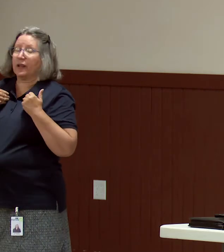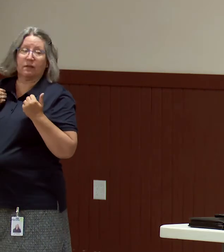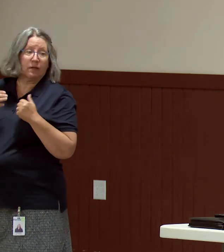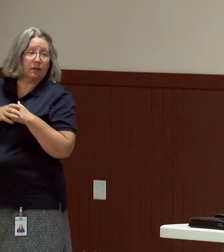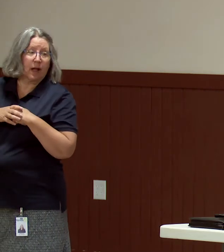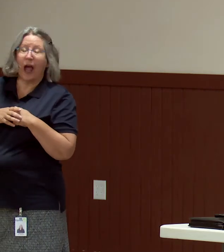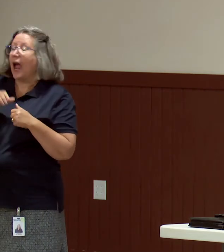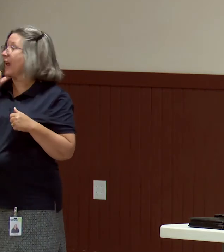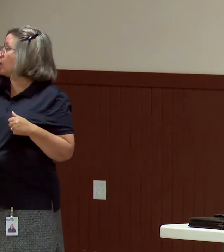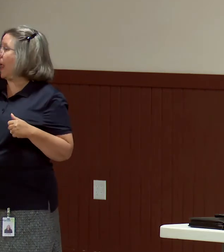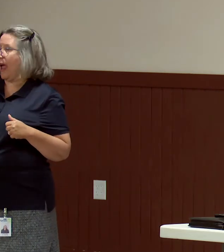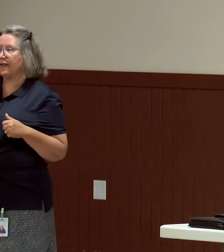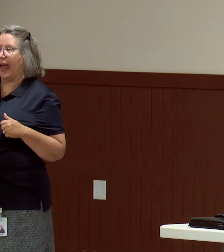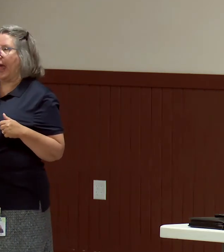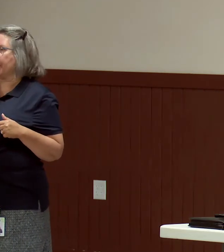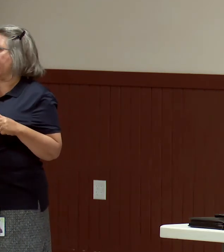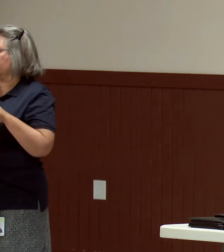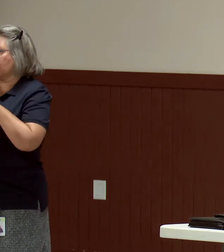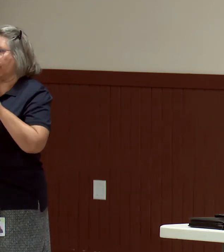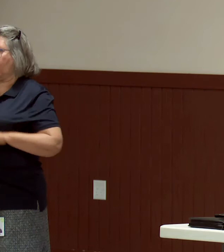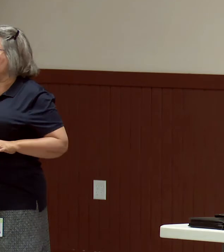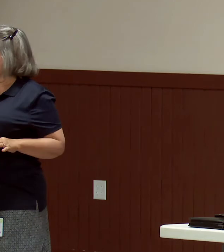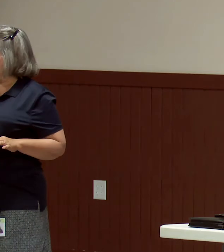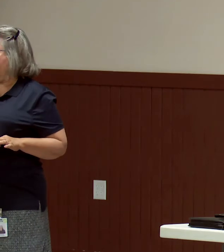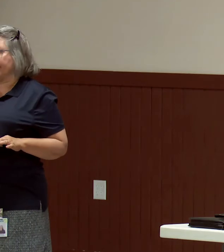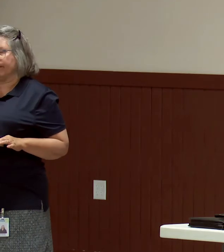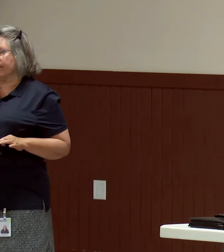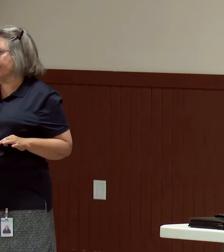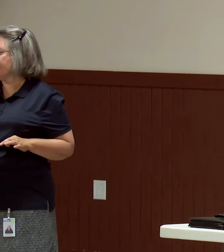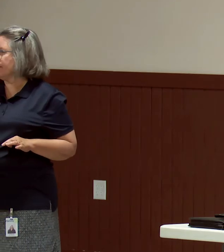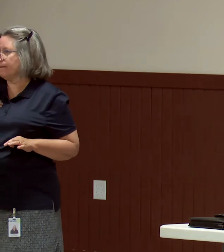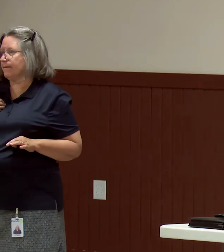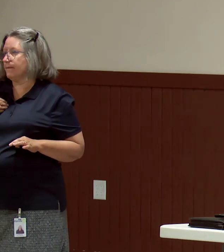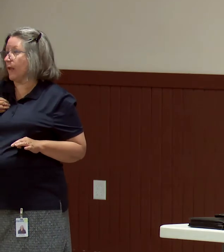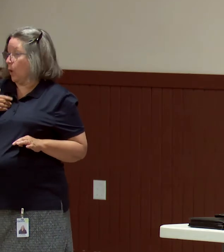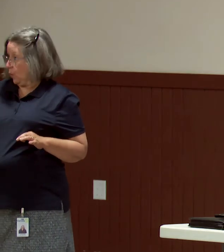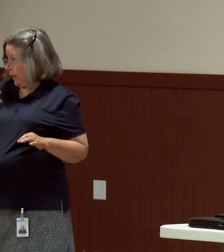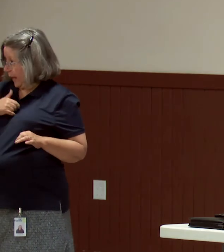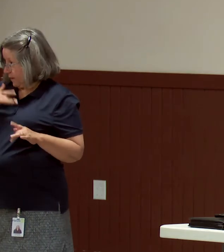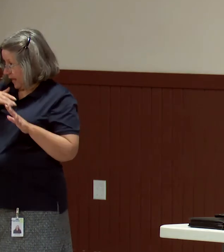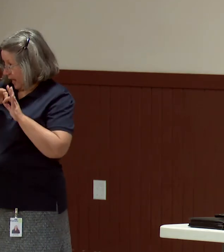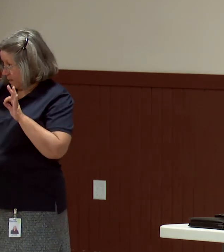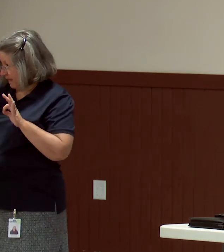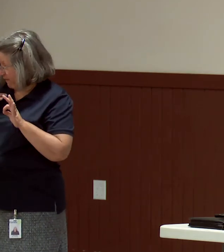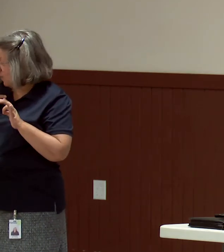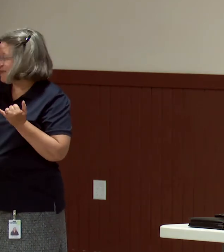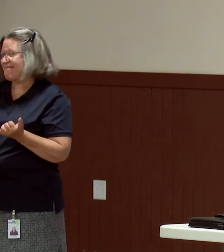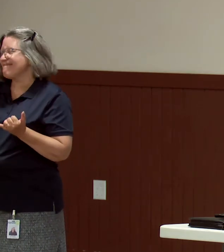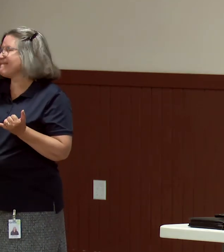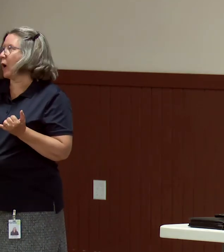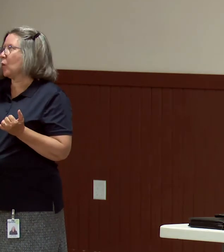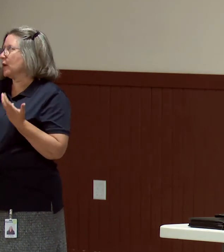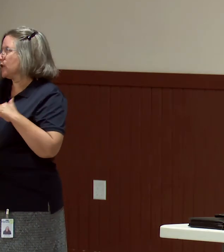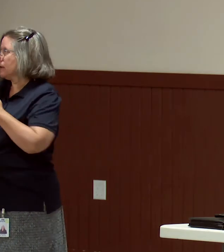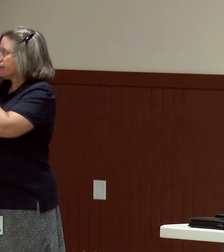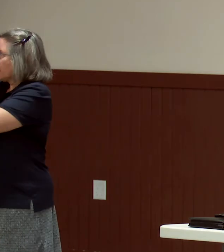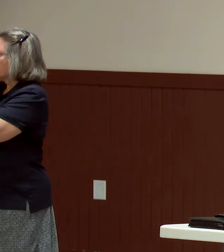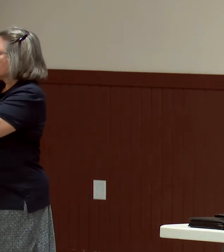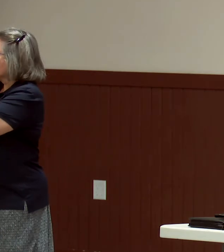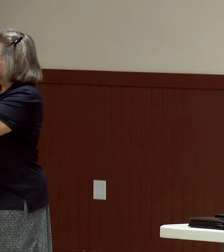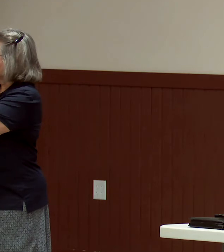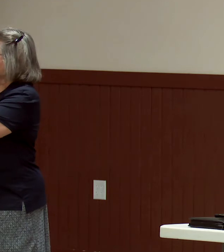that application. We don't have that application finalized because, as I mentioned earlier, we're still learning from the Department of Treasury, from the Government Finance